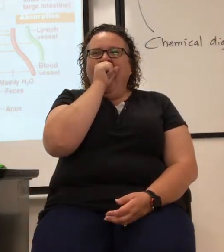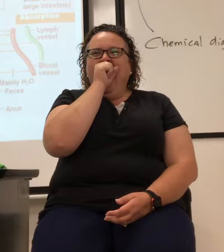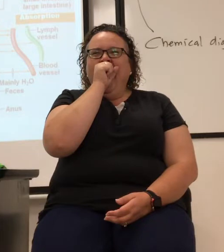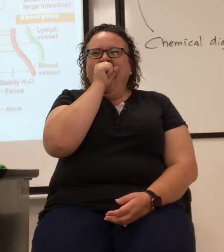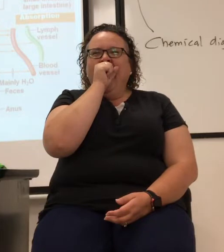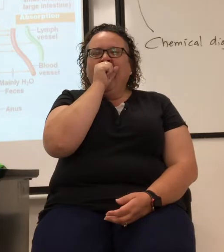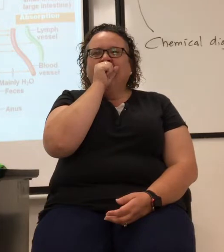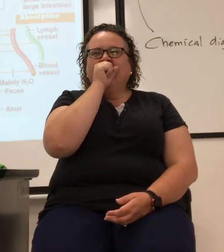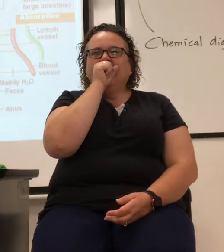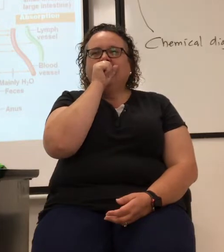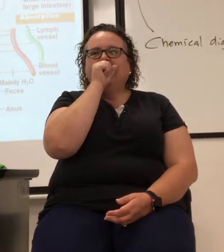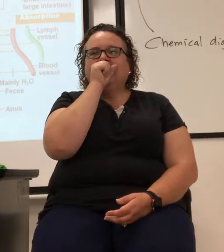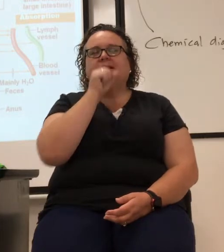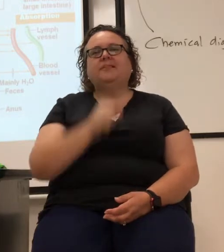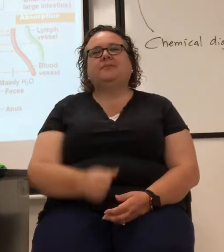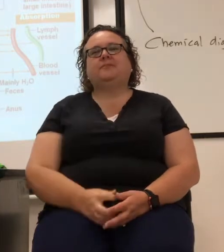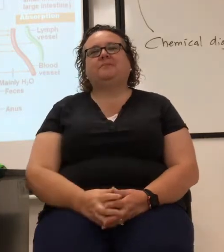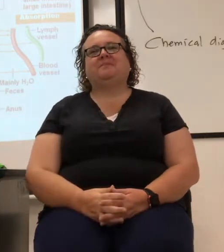Of food molecules